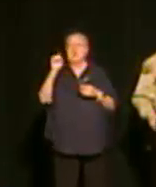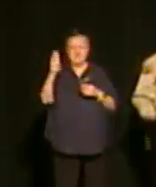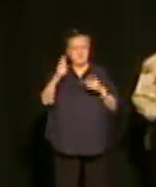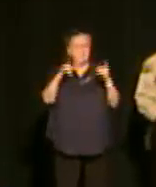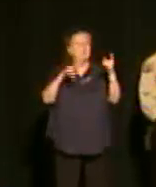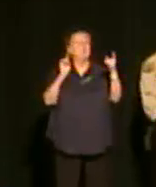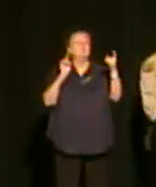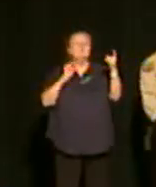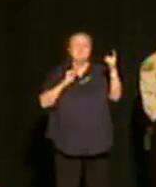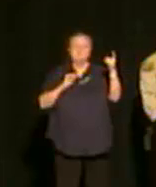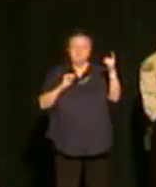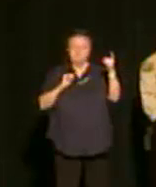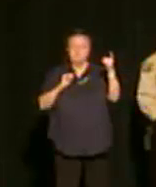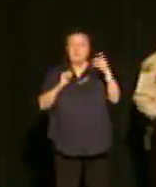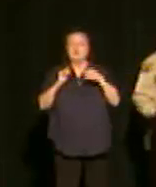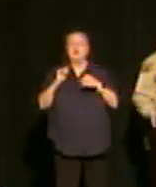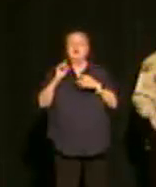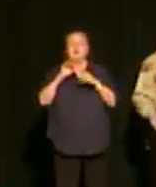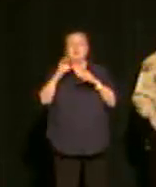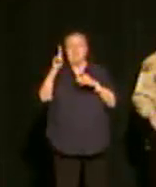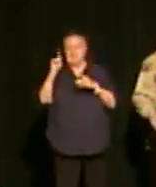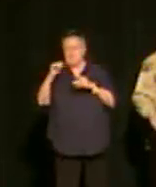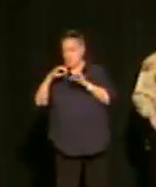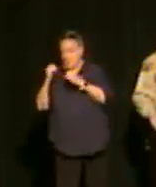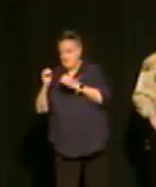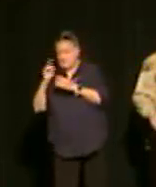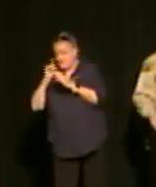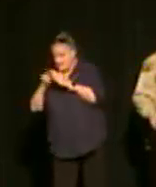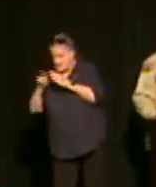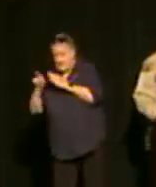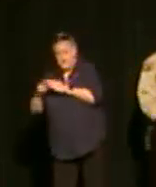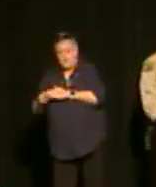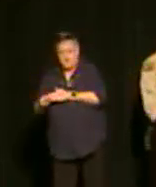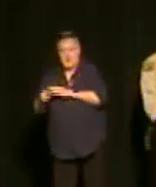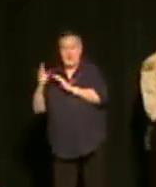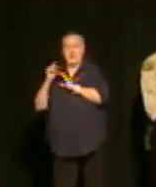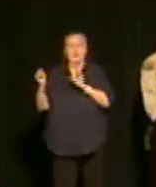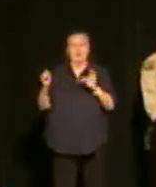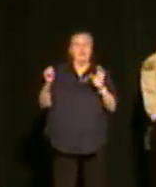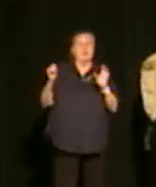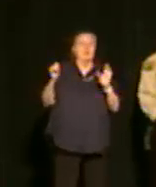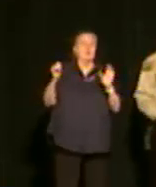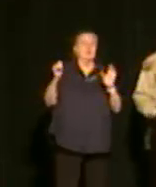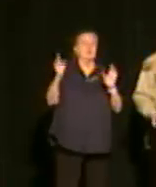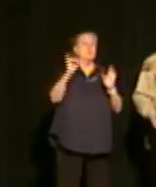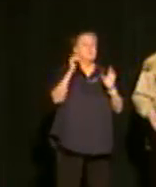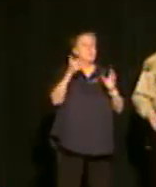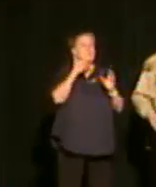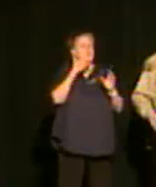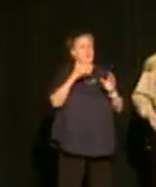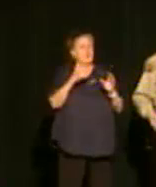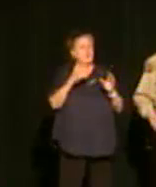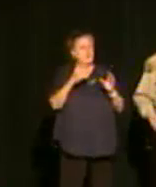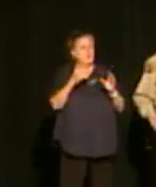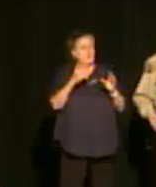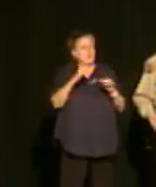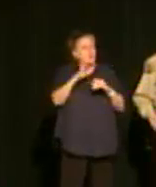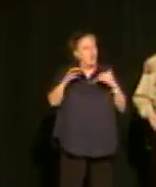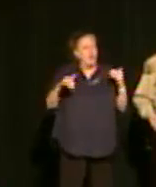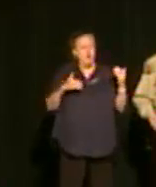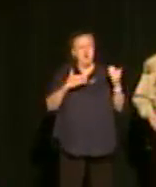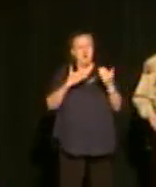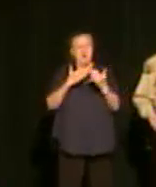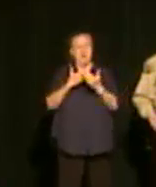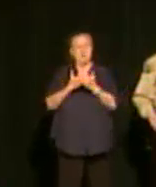Police Department, the District Attorney's Office investigators, and we also want to thank all of